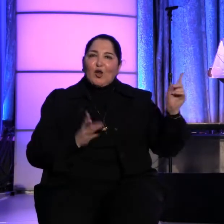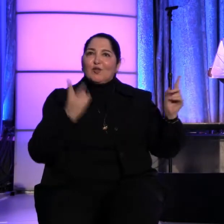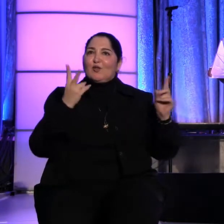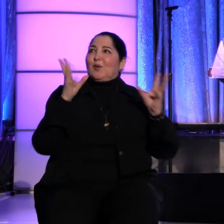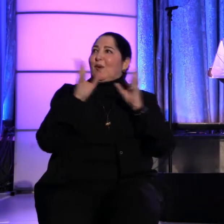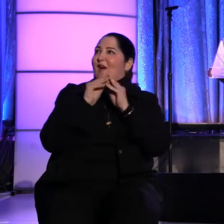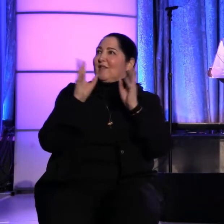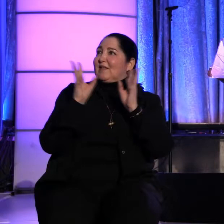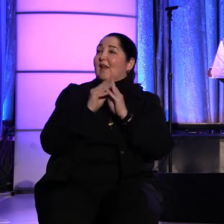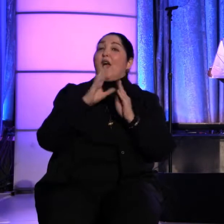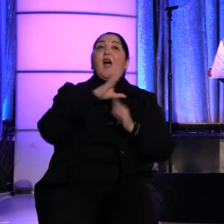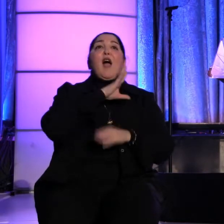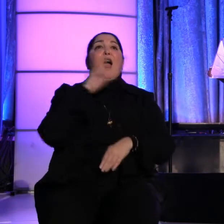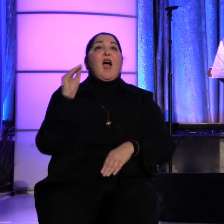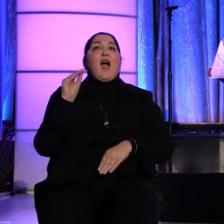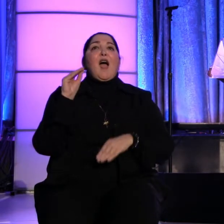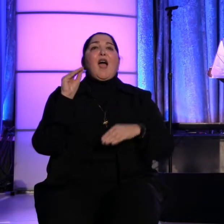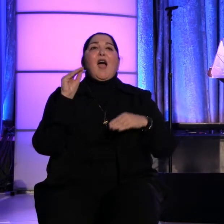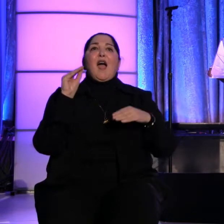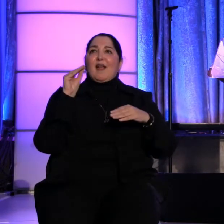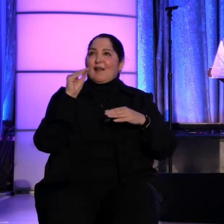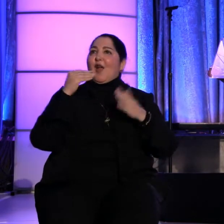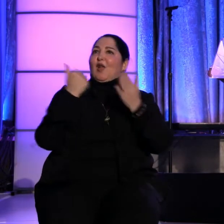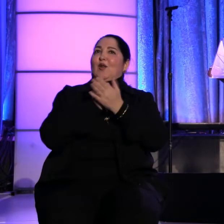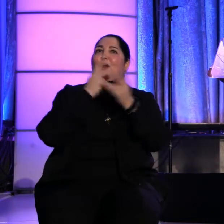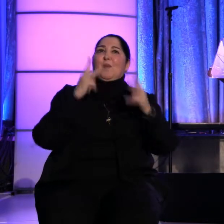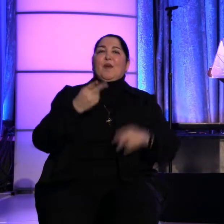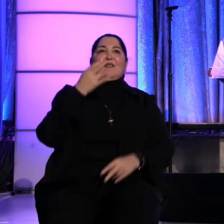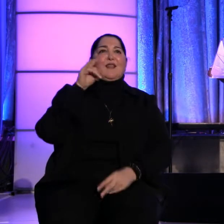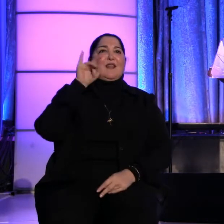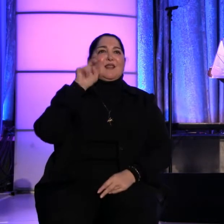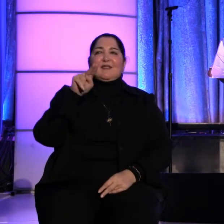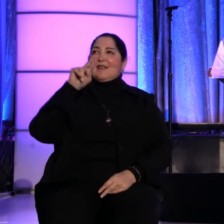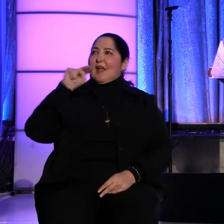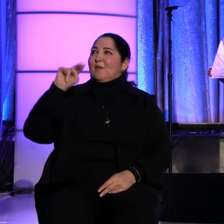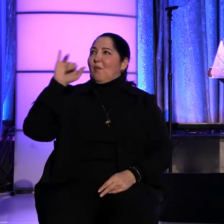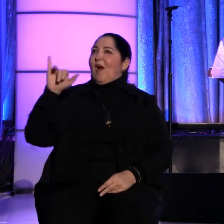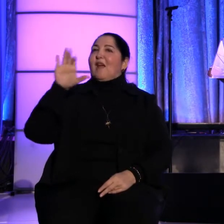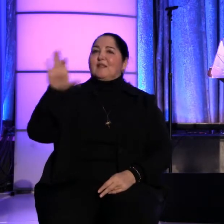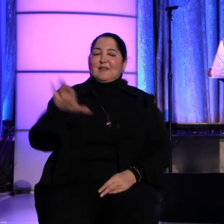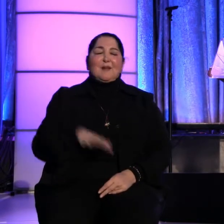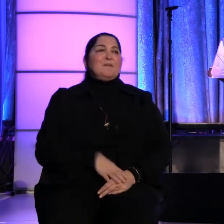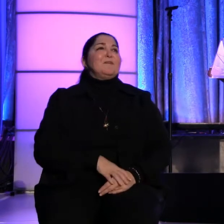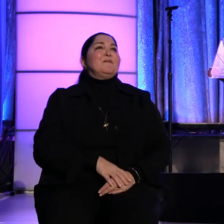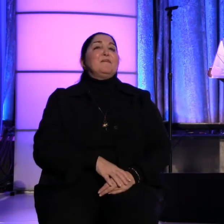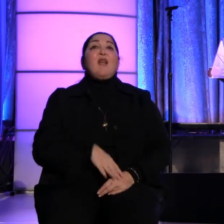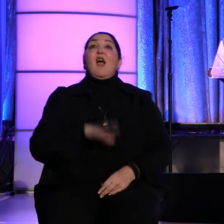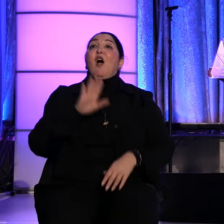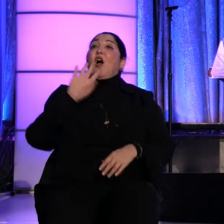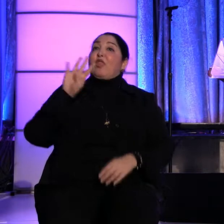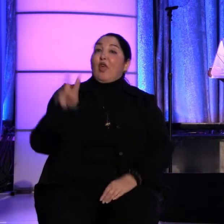conference sessions, and a room key at the Hilton NYC. Very good.